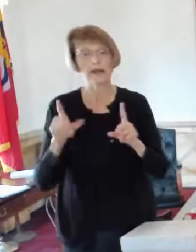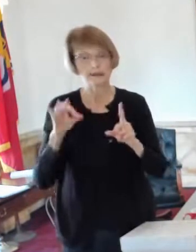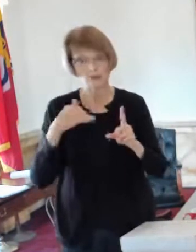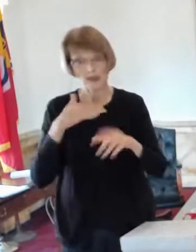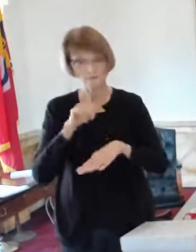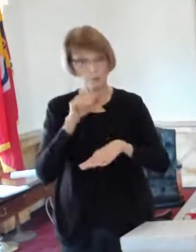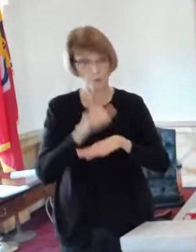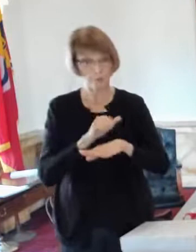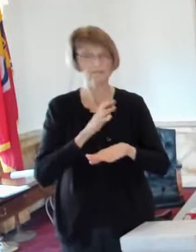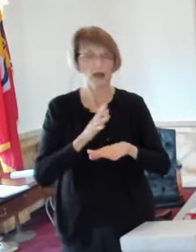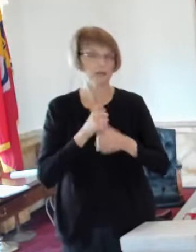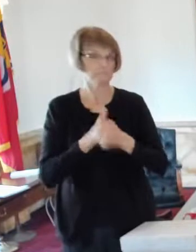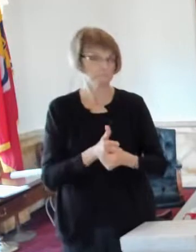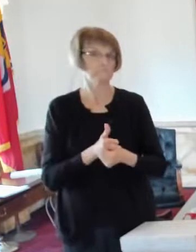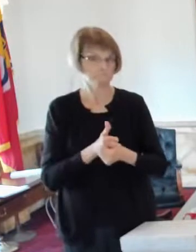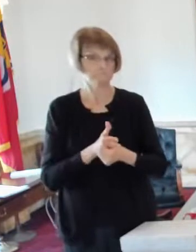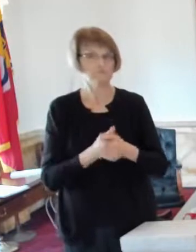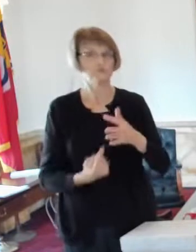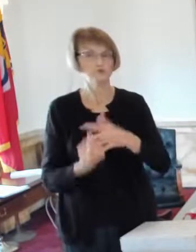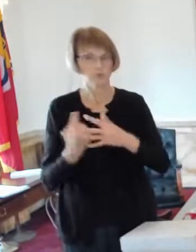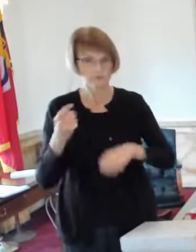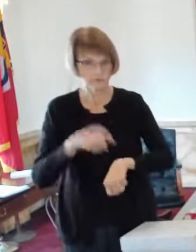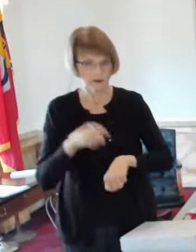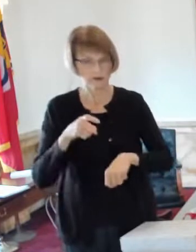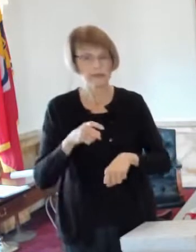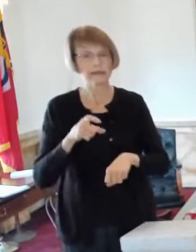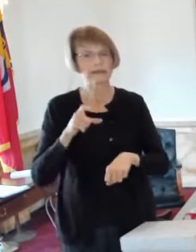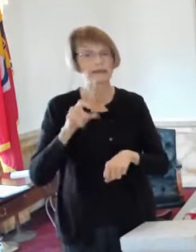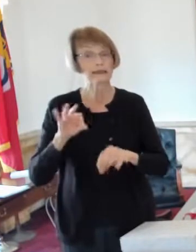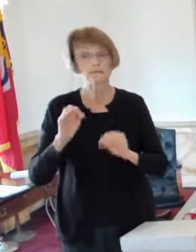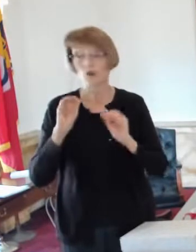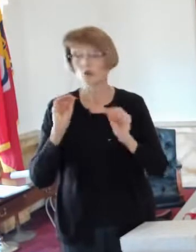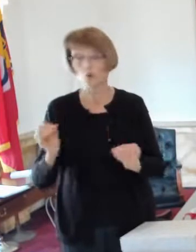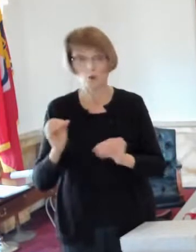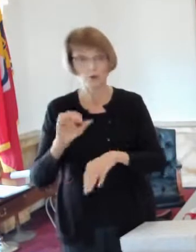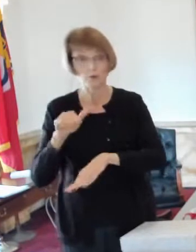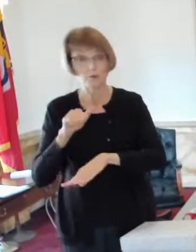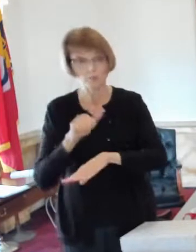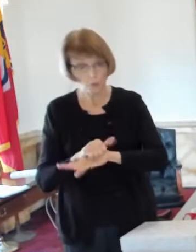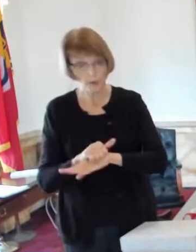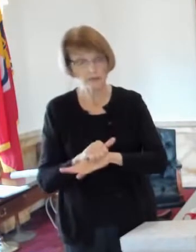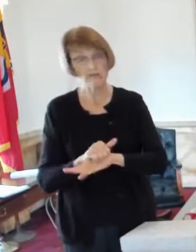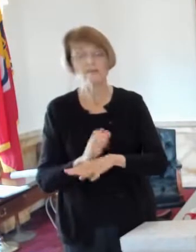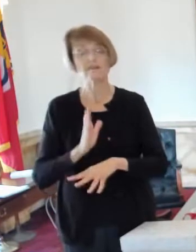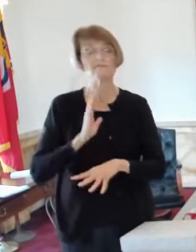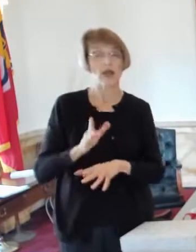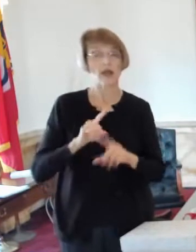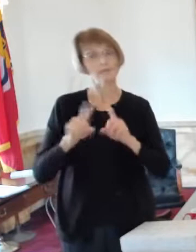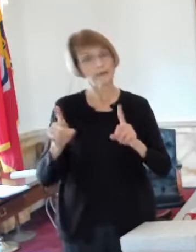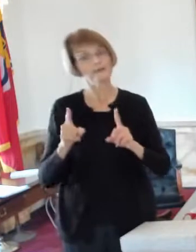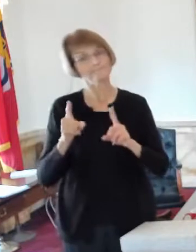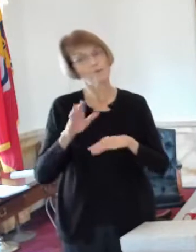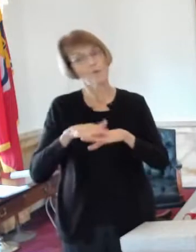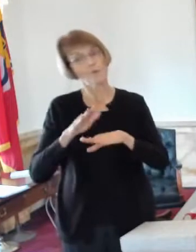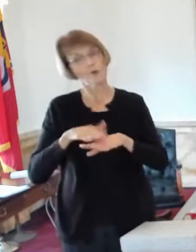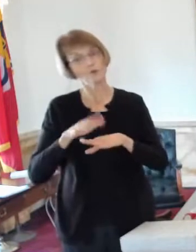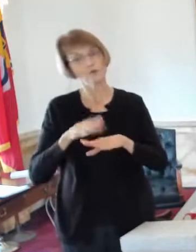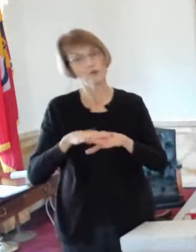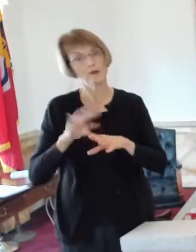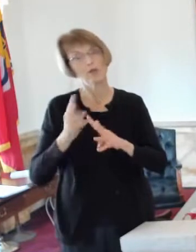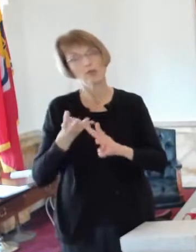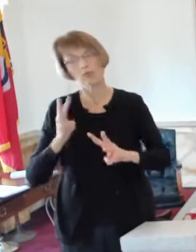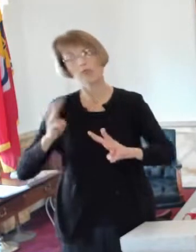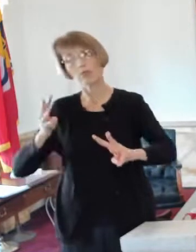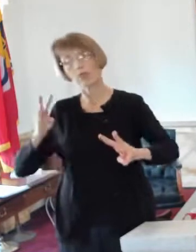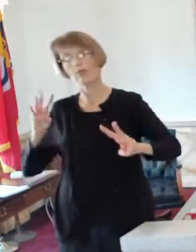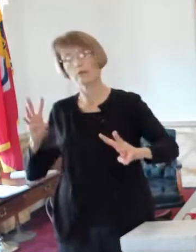If you don't have an appointment, that's okay, but it likely means the line will be longer because it seems that everybody gets up in